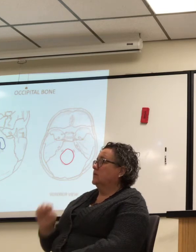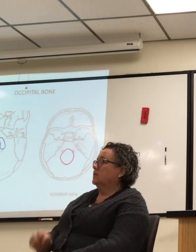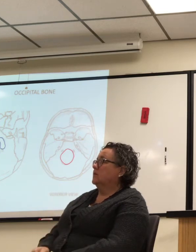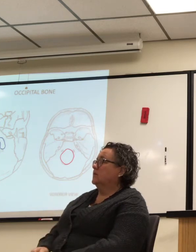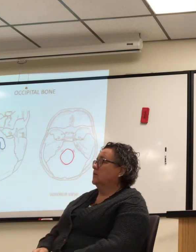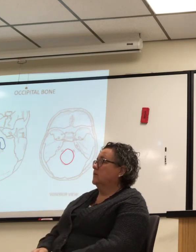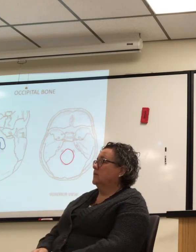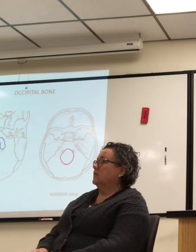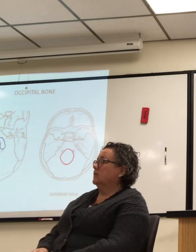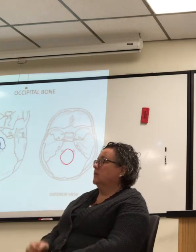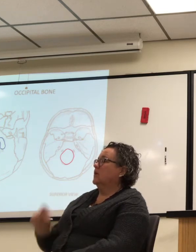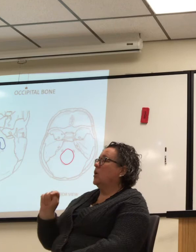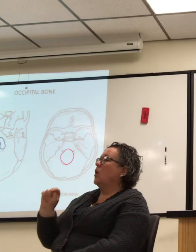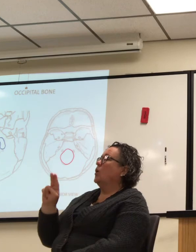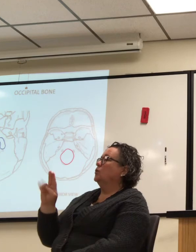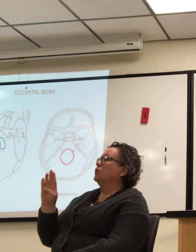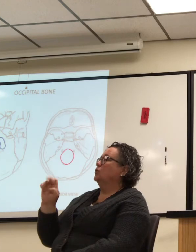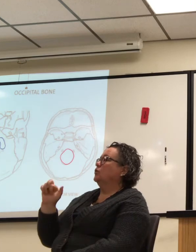External